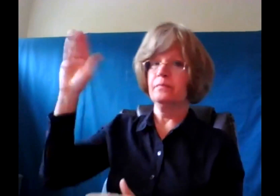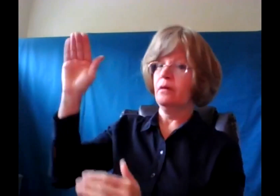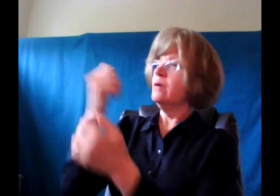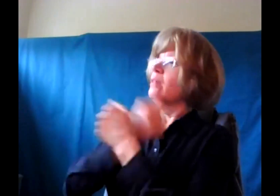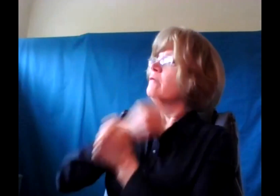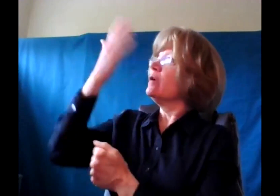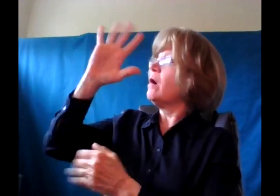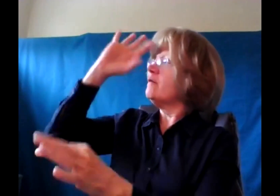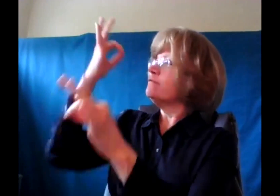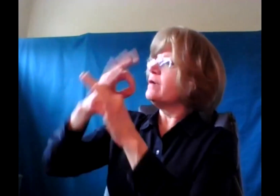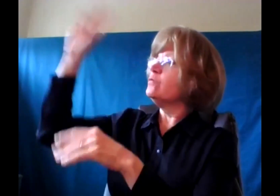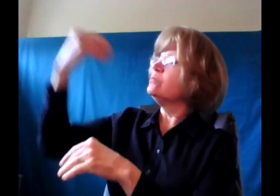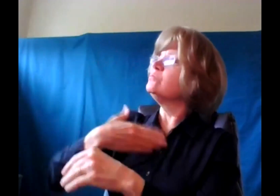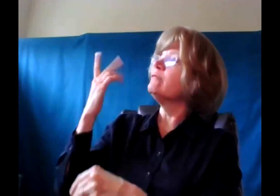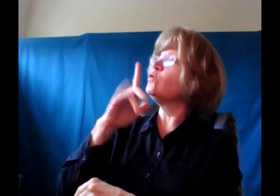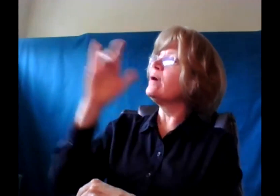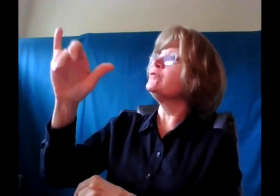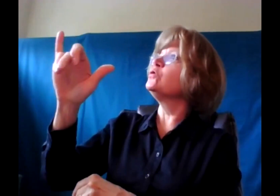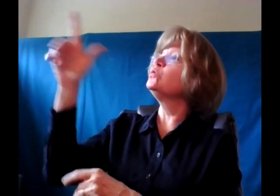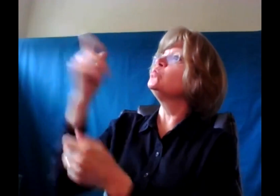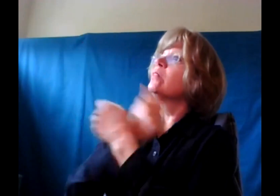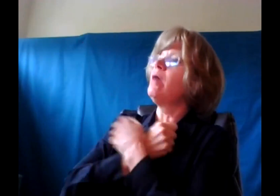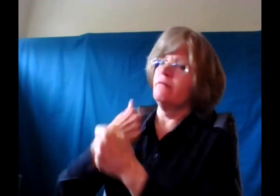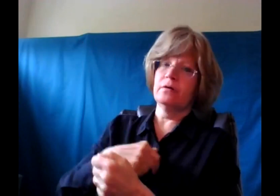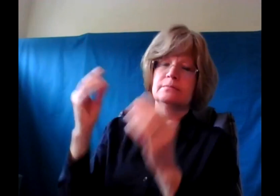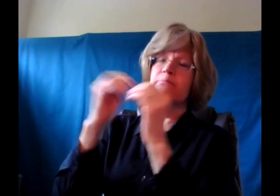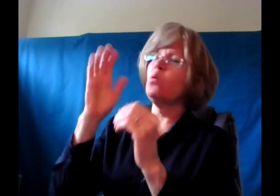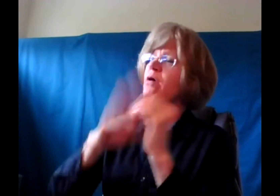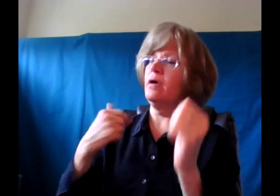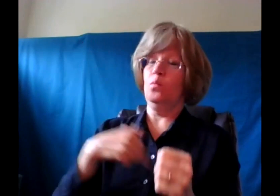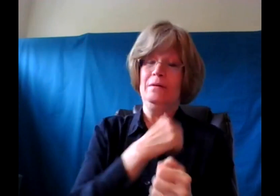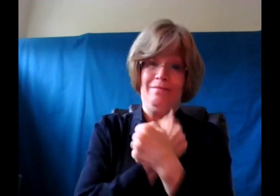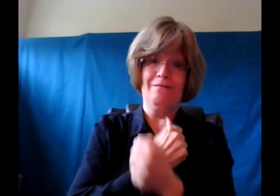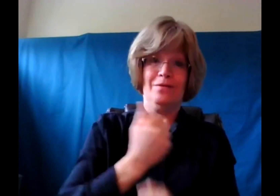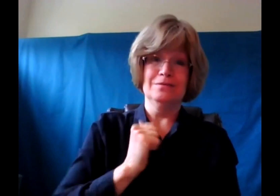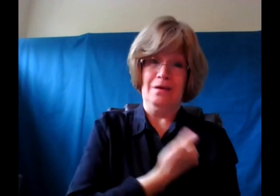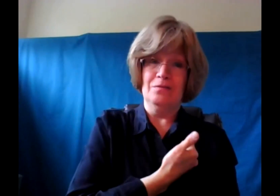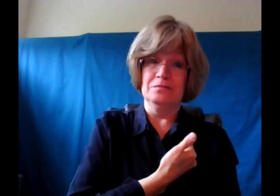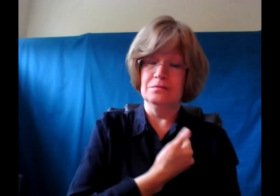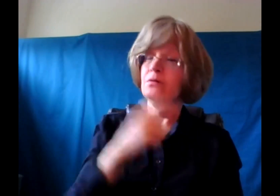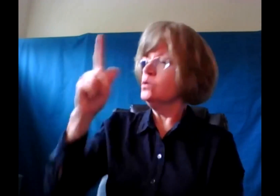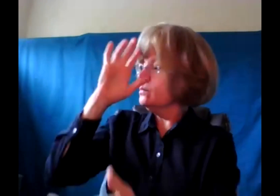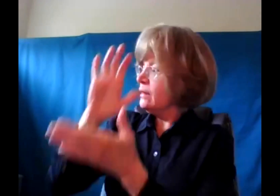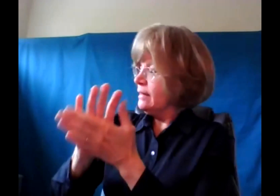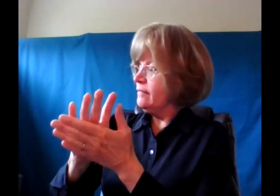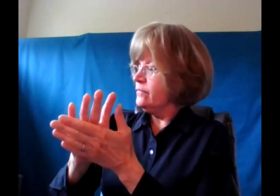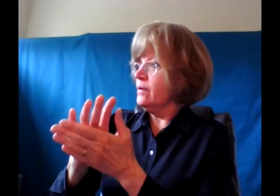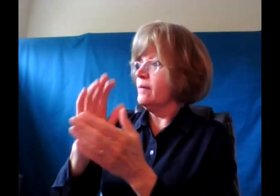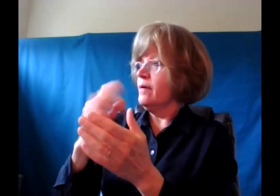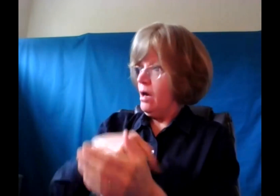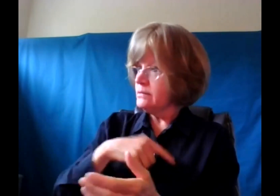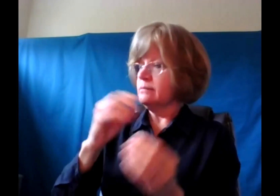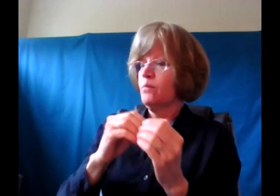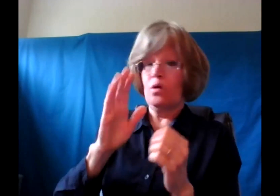God, faithful and gracious forever, you love us more than we love ourselves. You believe in us more than we believe